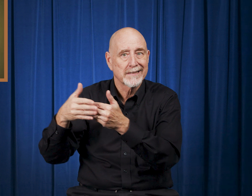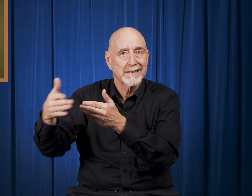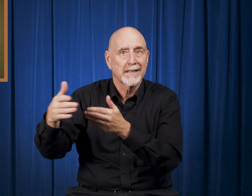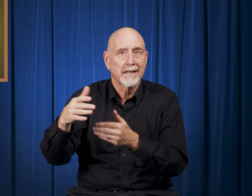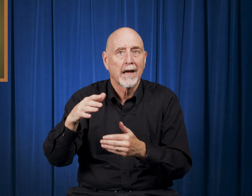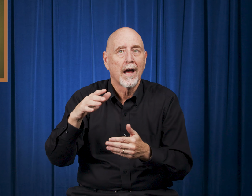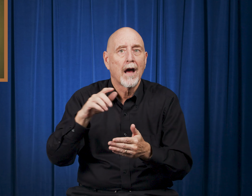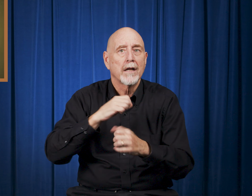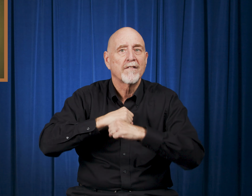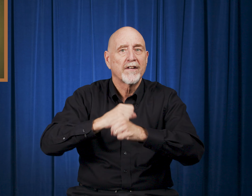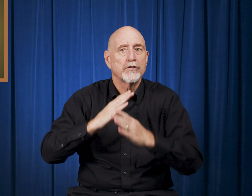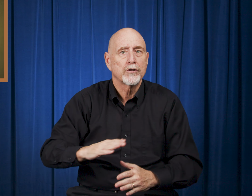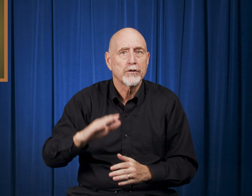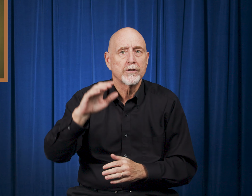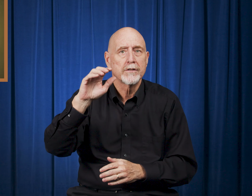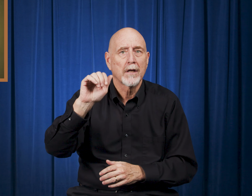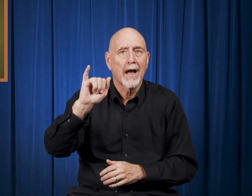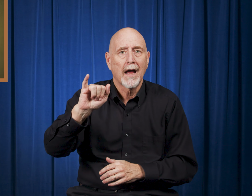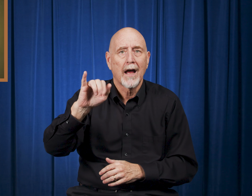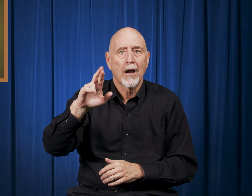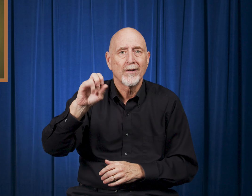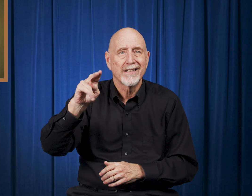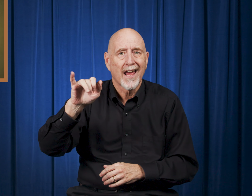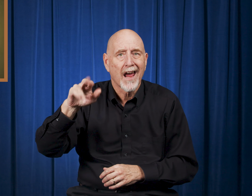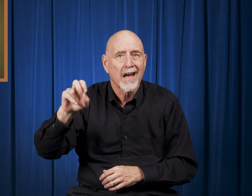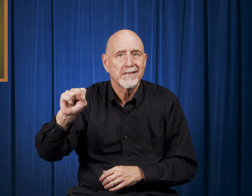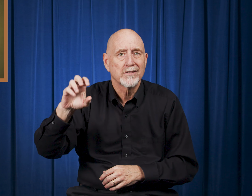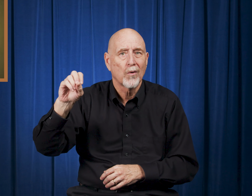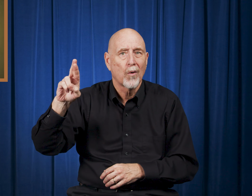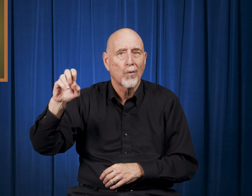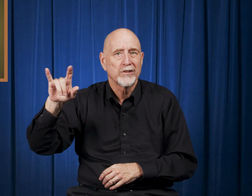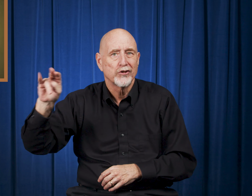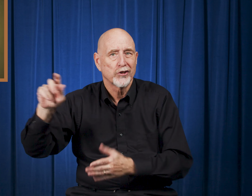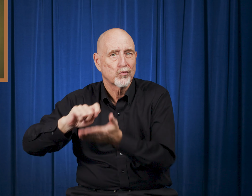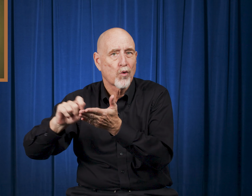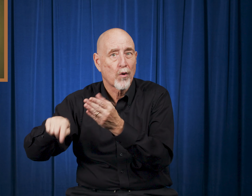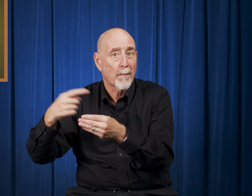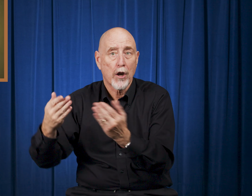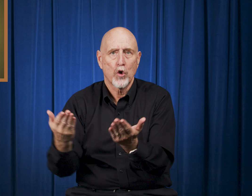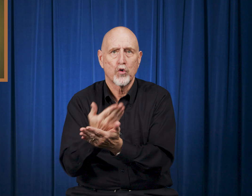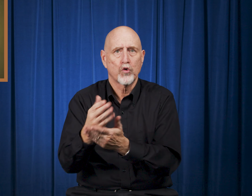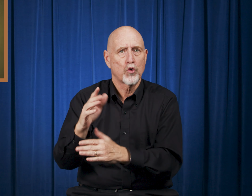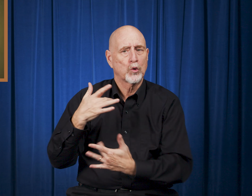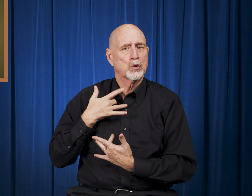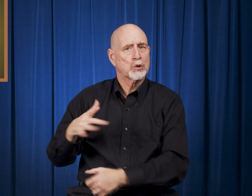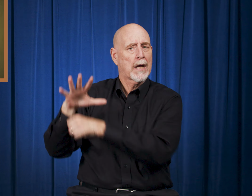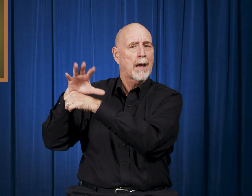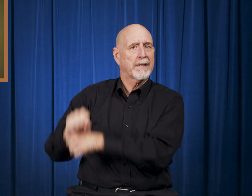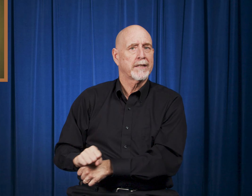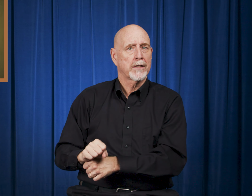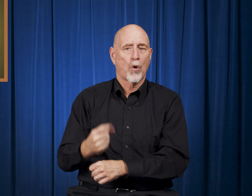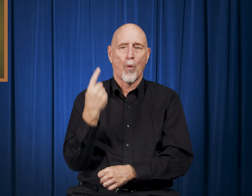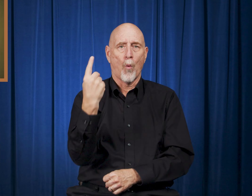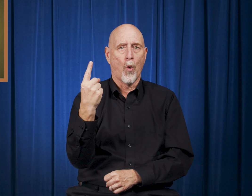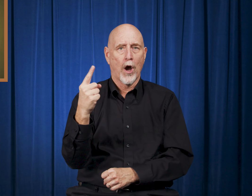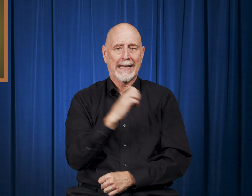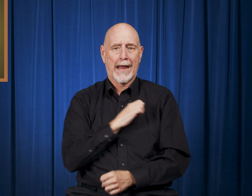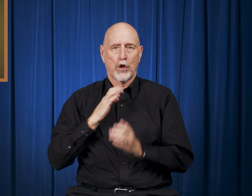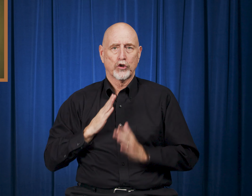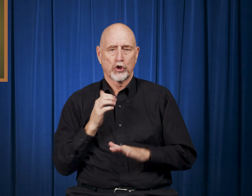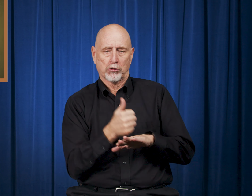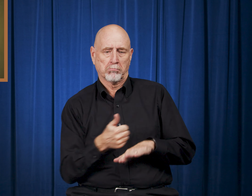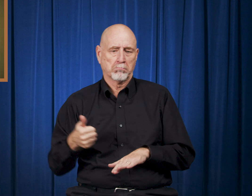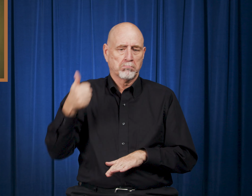Irenaeus and Origen wrote about a new practice that had emerged of a singular elder beginning to exert more influence